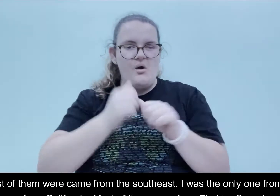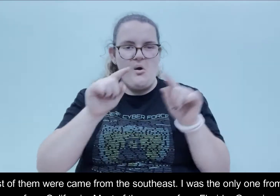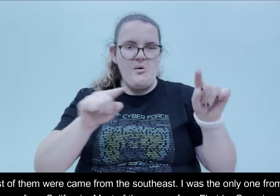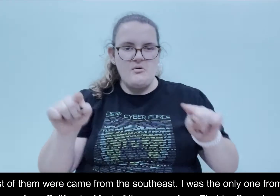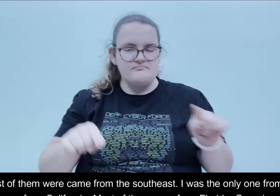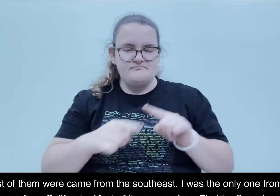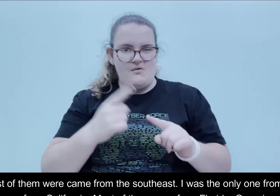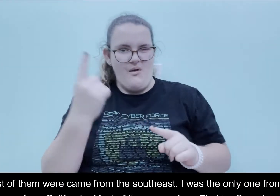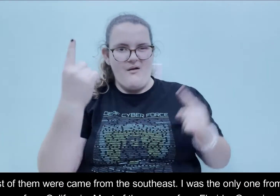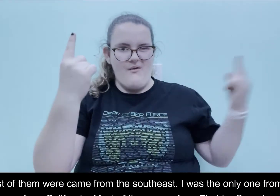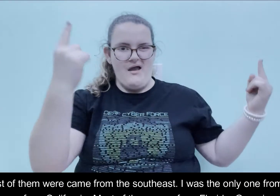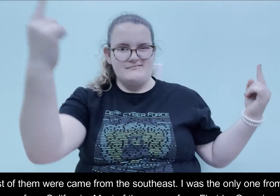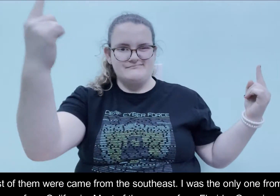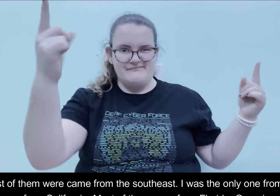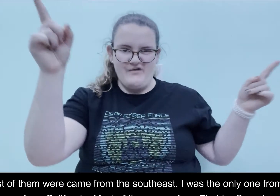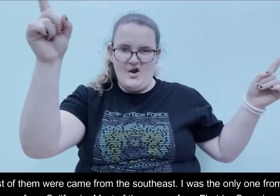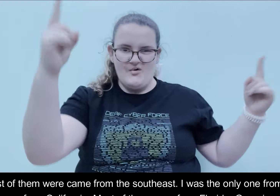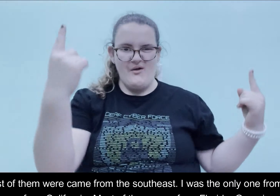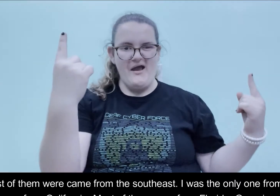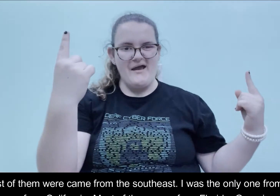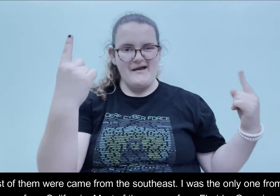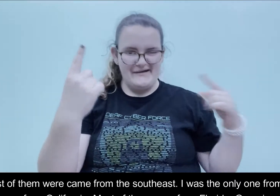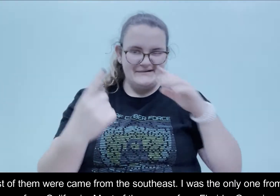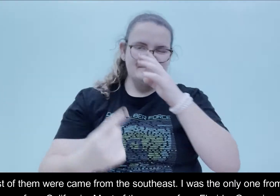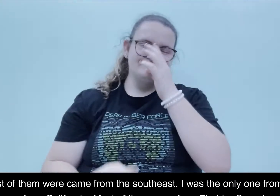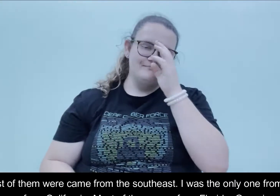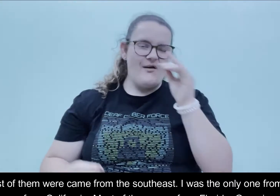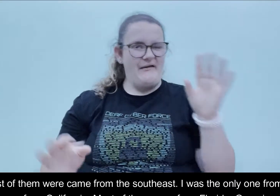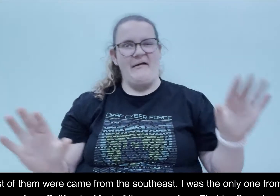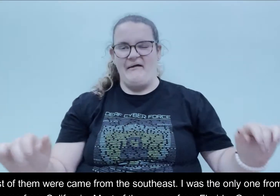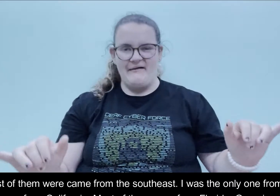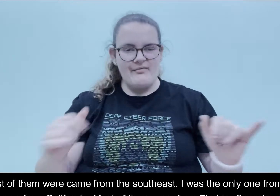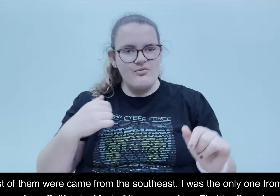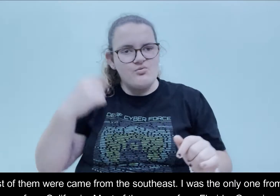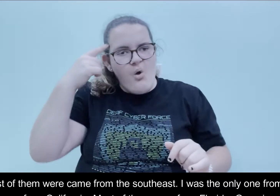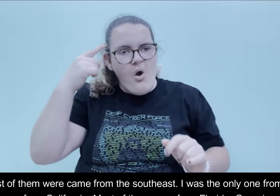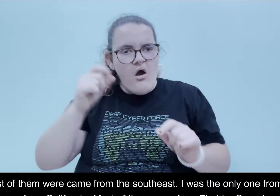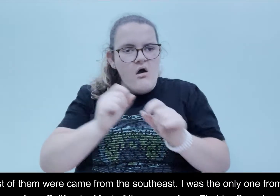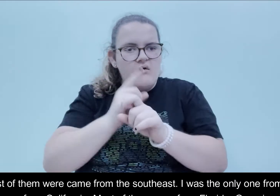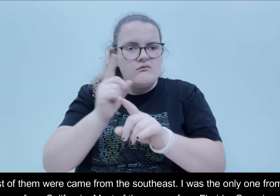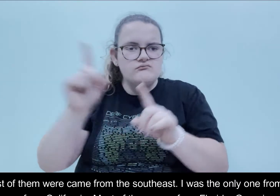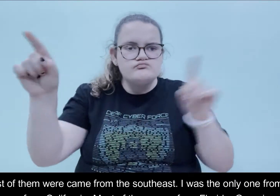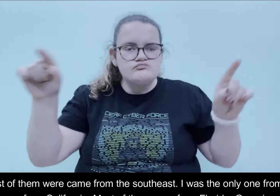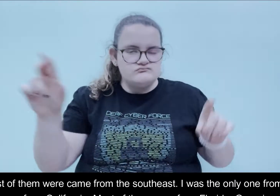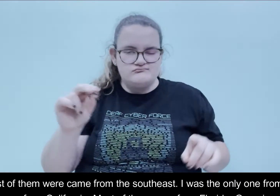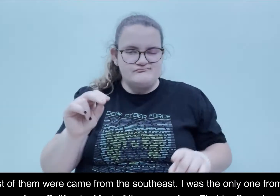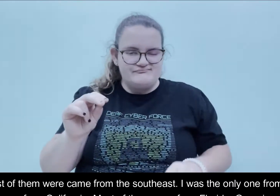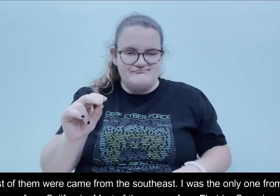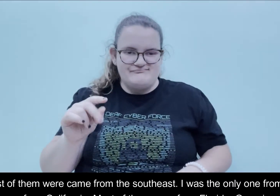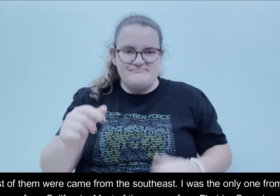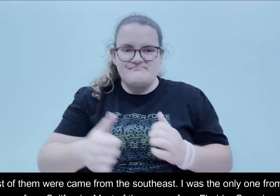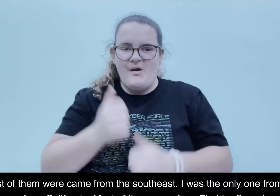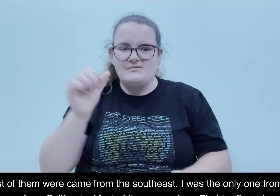Florida, Georgia, Tennessee, Alabama, like most from that area. But there was only one of us each from like super far, California, New